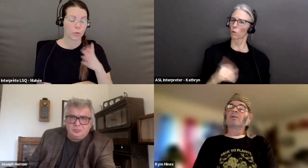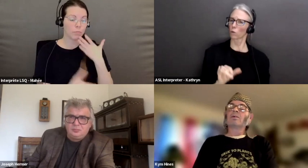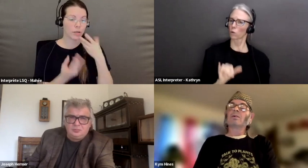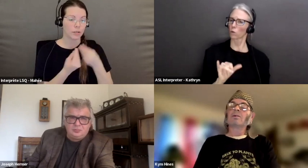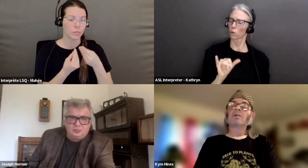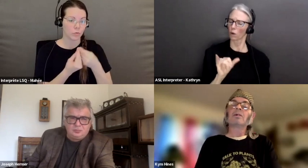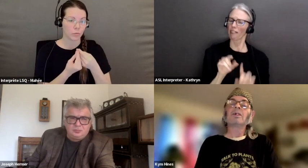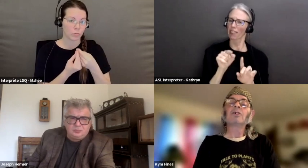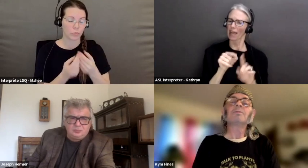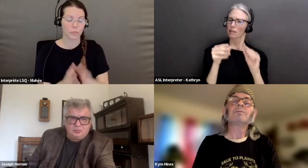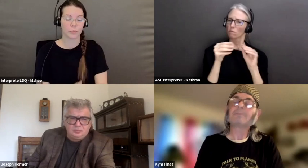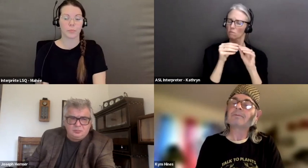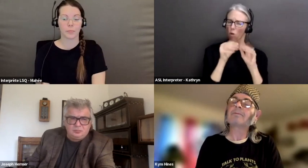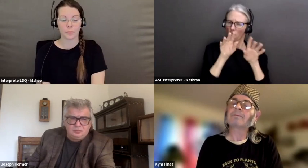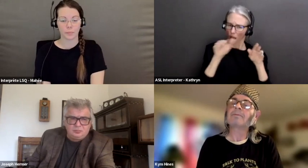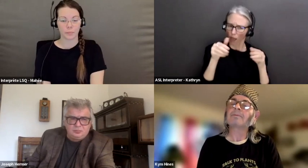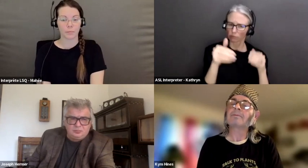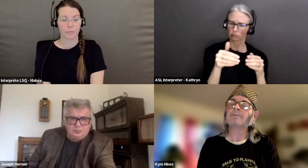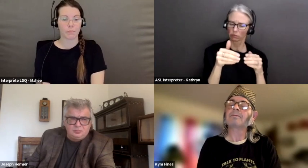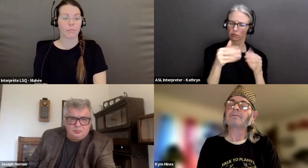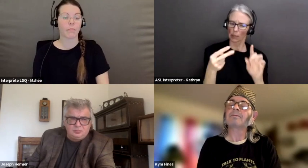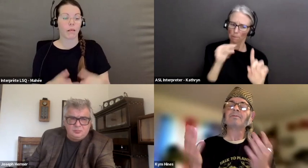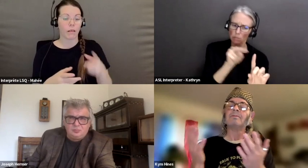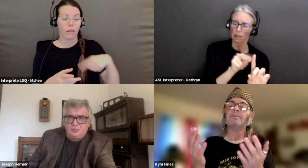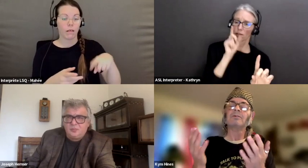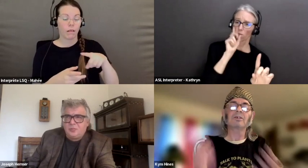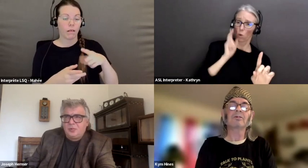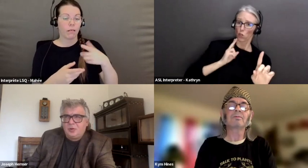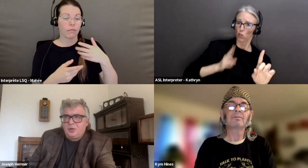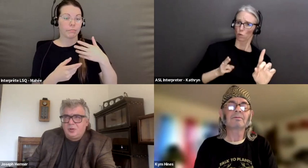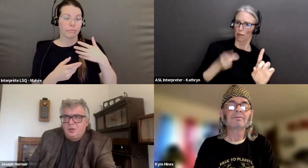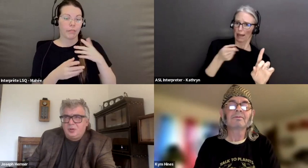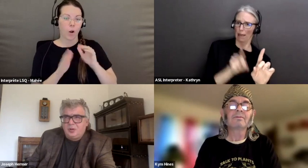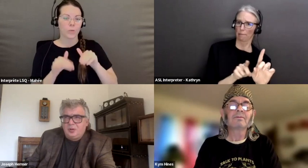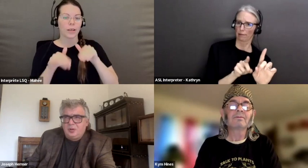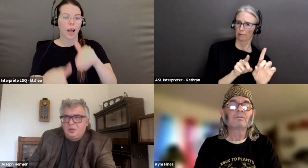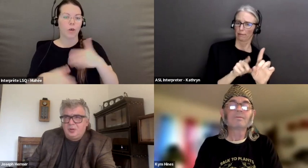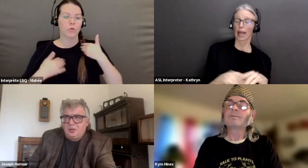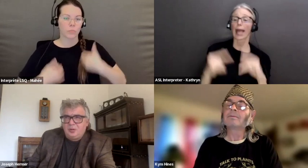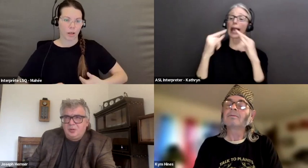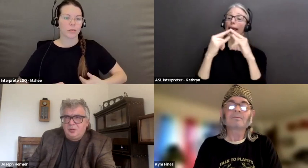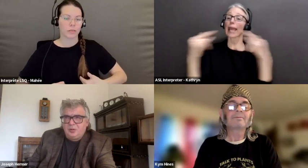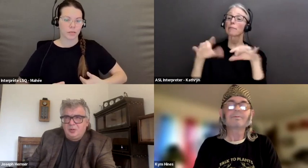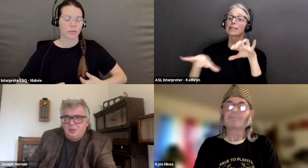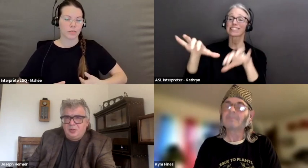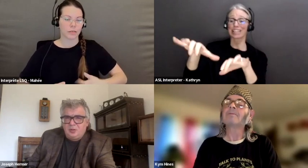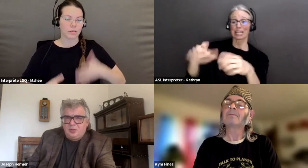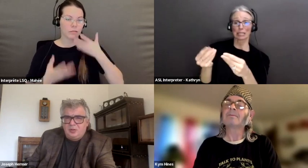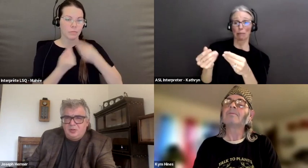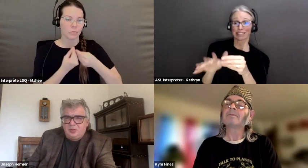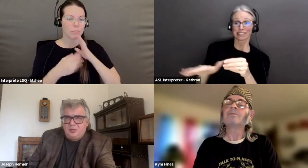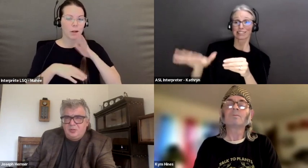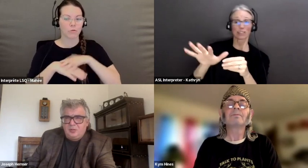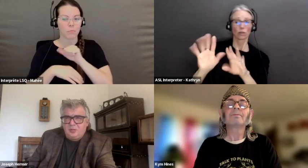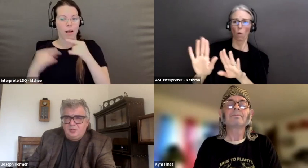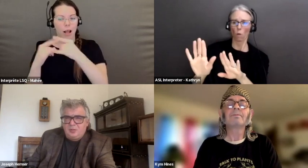view of the human consequences. You know, we're not just talking about encampments as physical space. We're talking about the human consequences